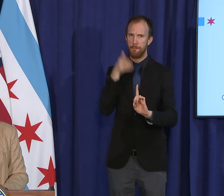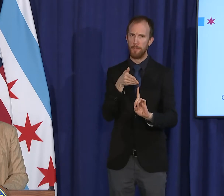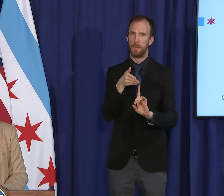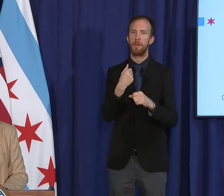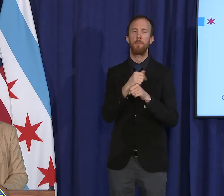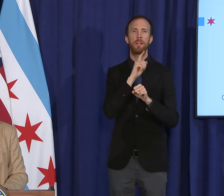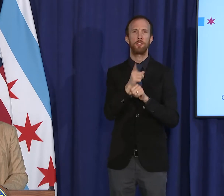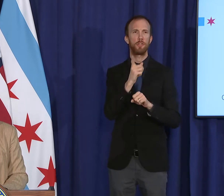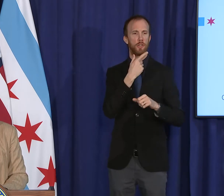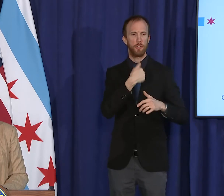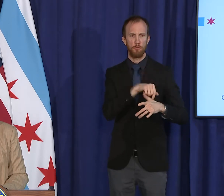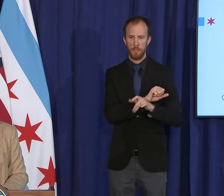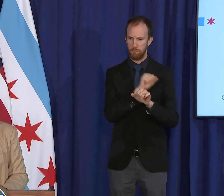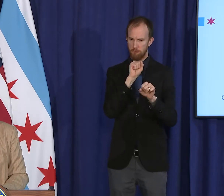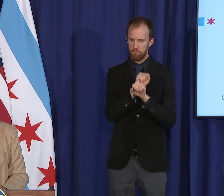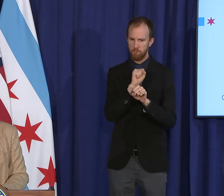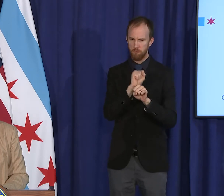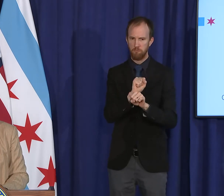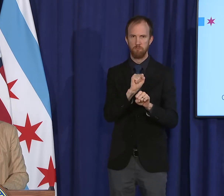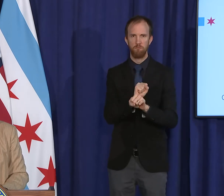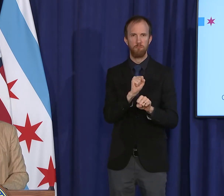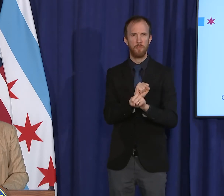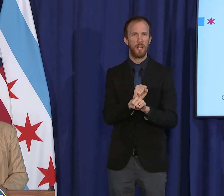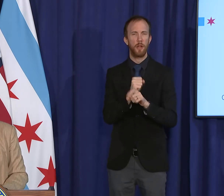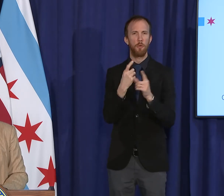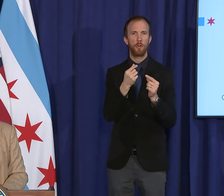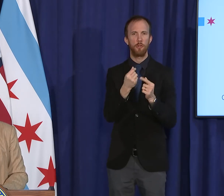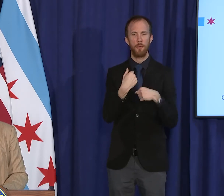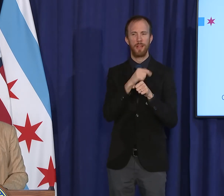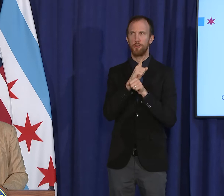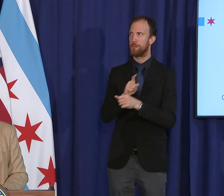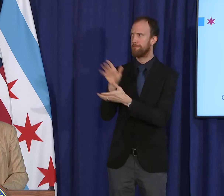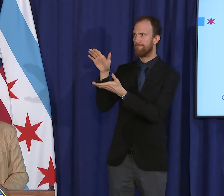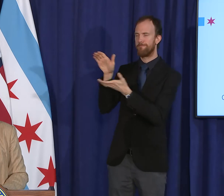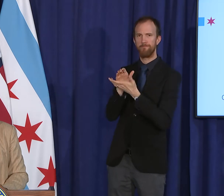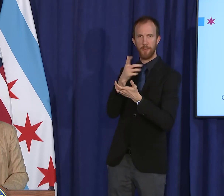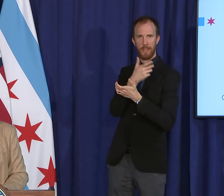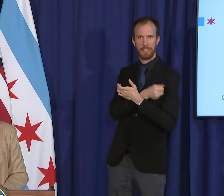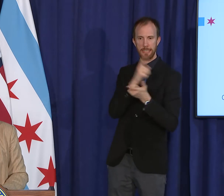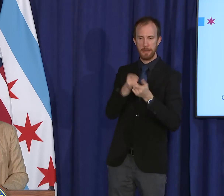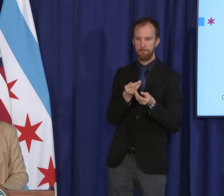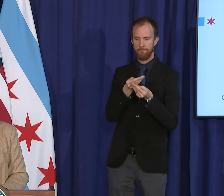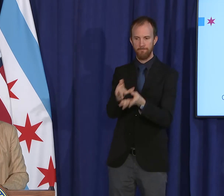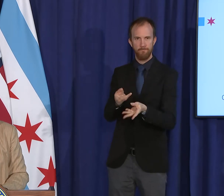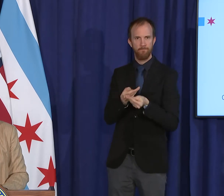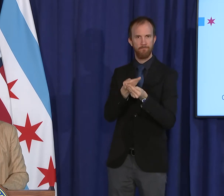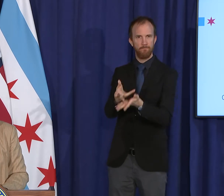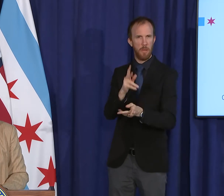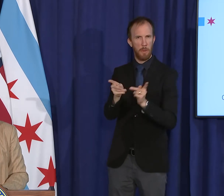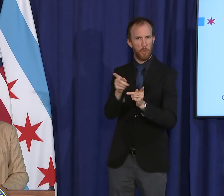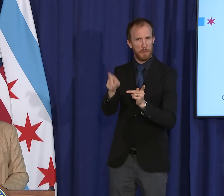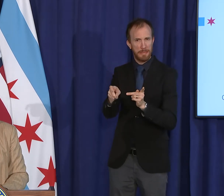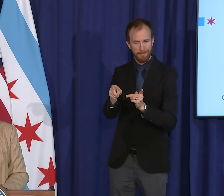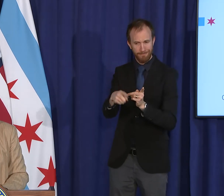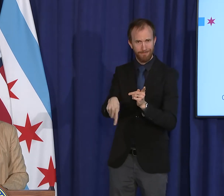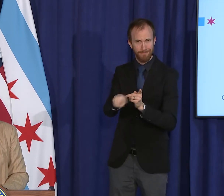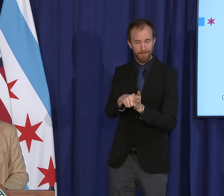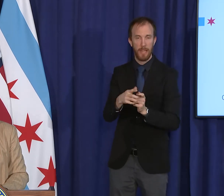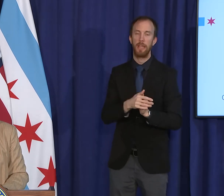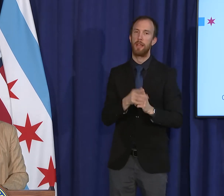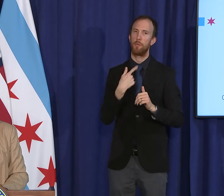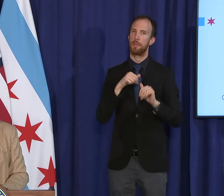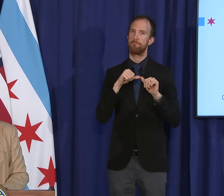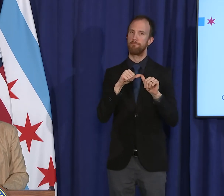accelerating our efforts to push vaccines to residents that need them most, and that work continues. Among those residents are